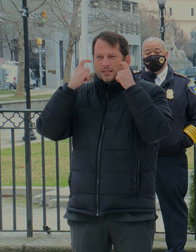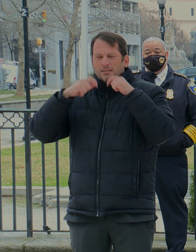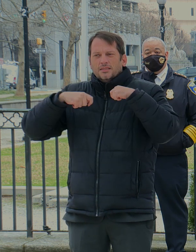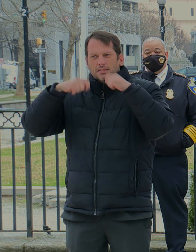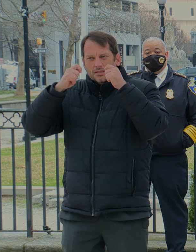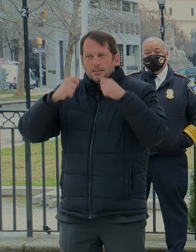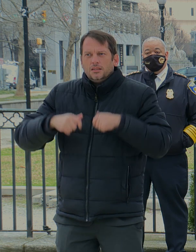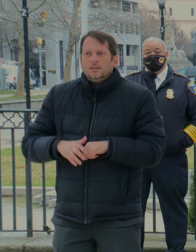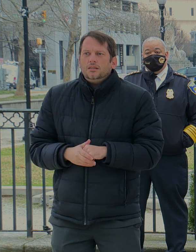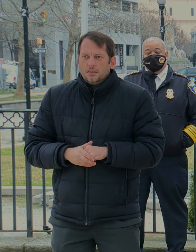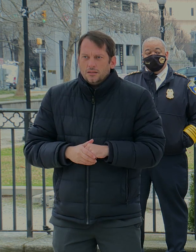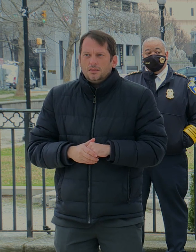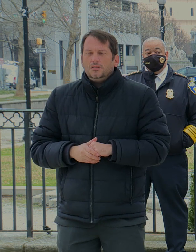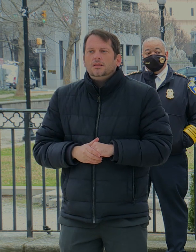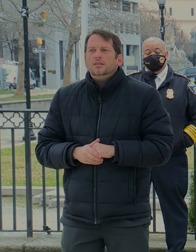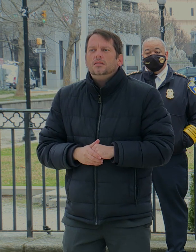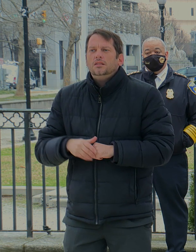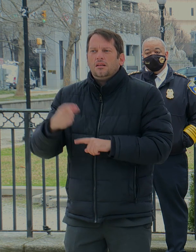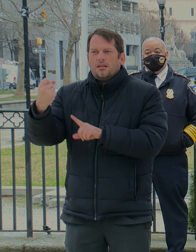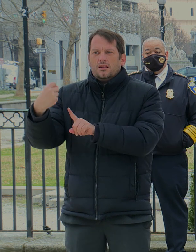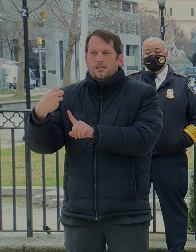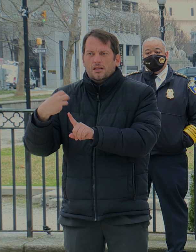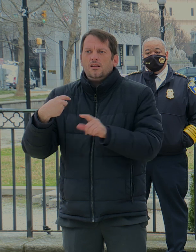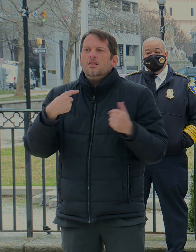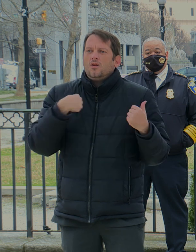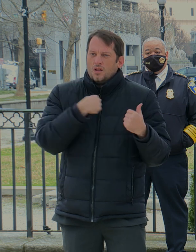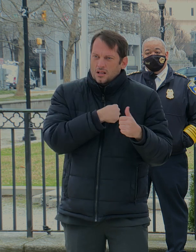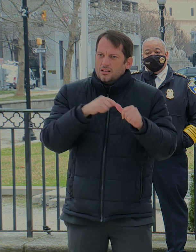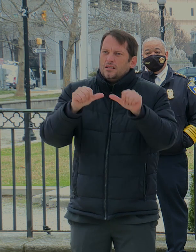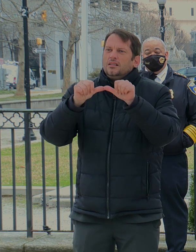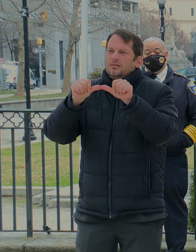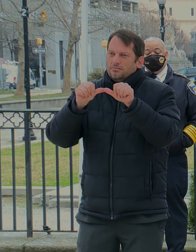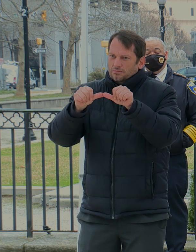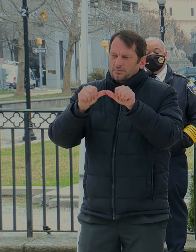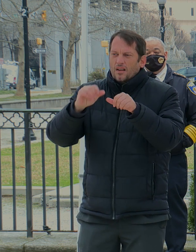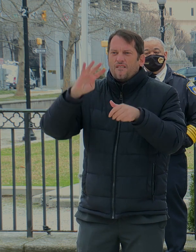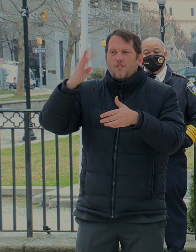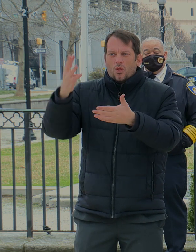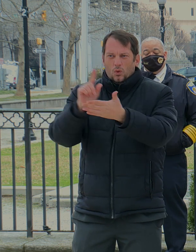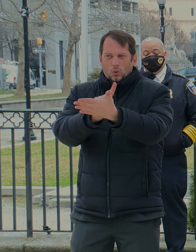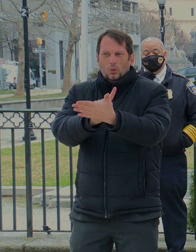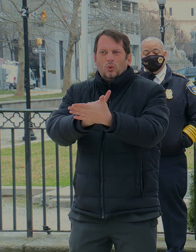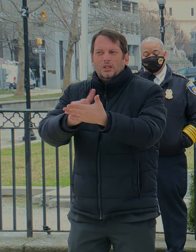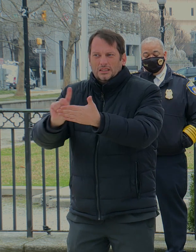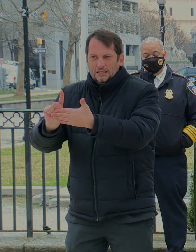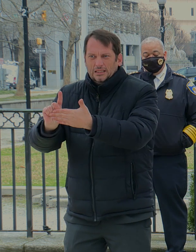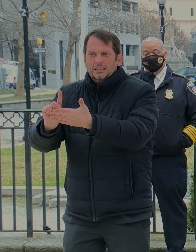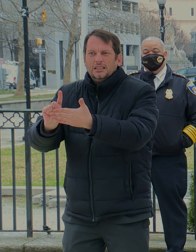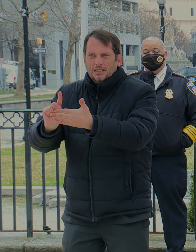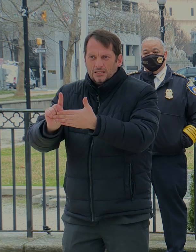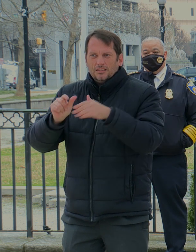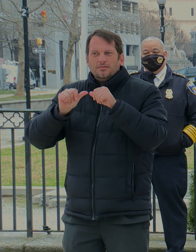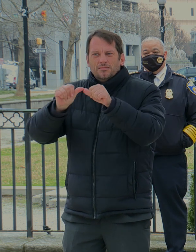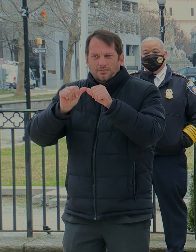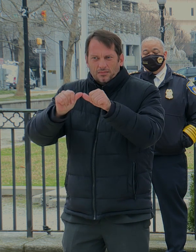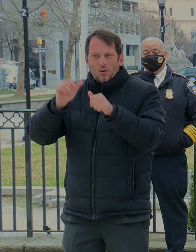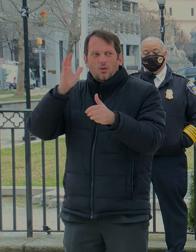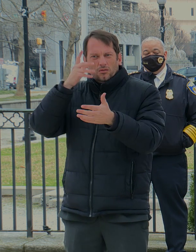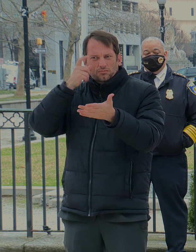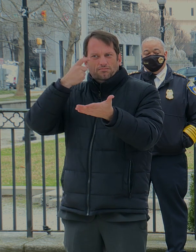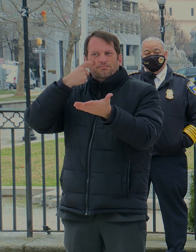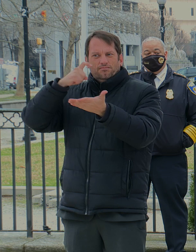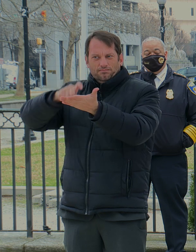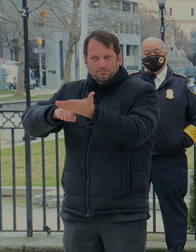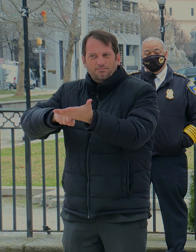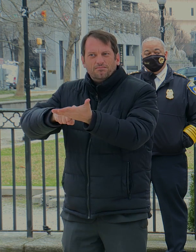up. We are heading into the 4th week of these mandates, and I recognize that Friday